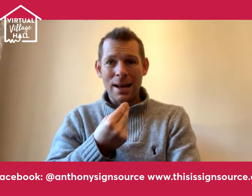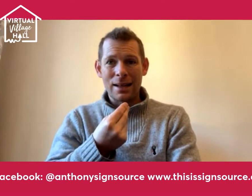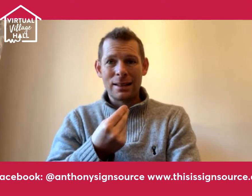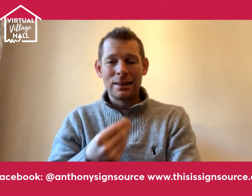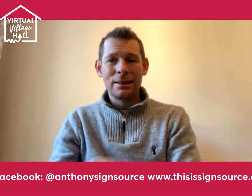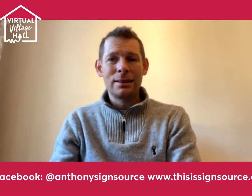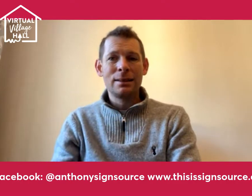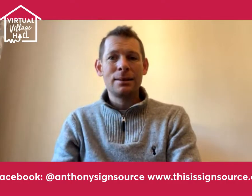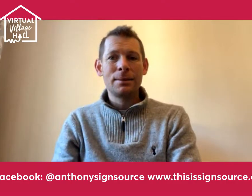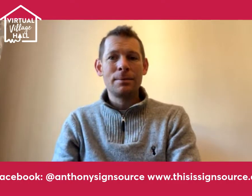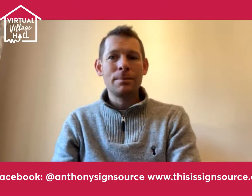Man,